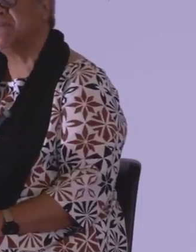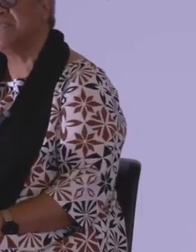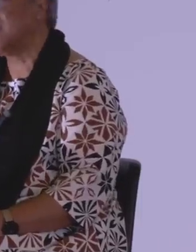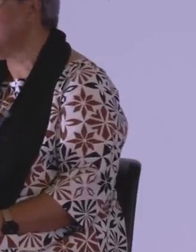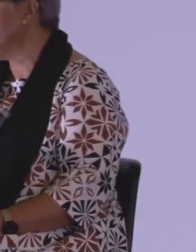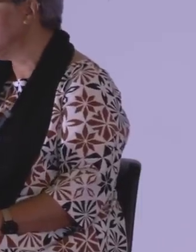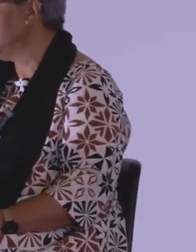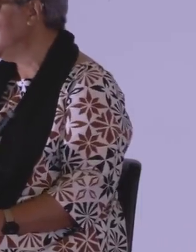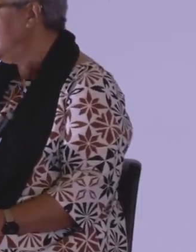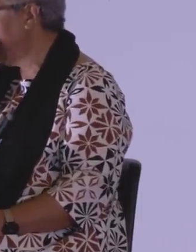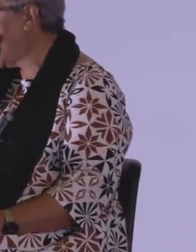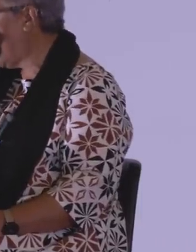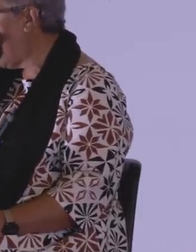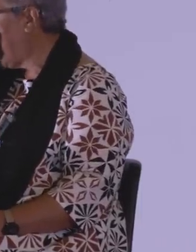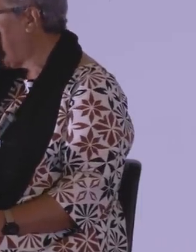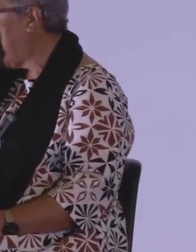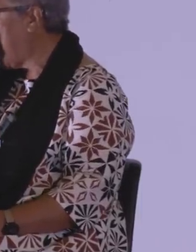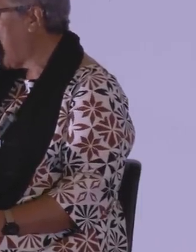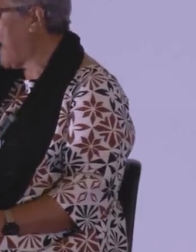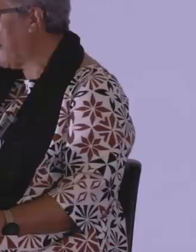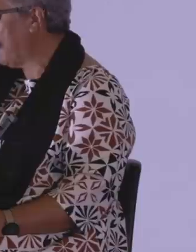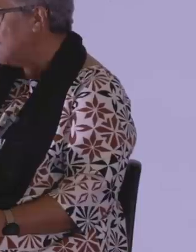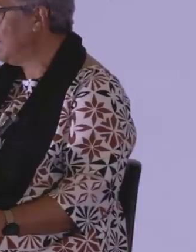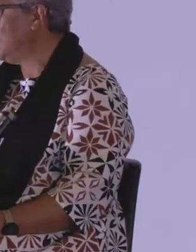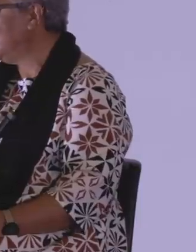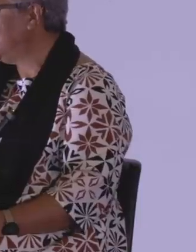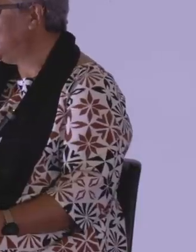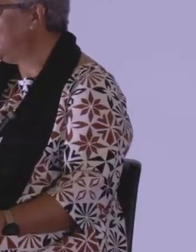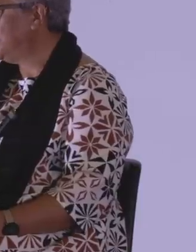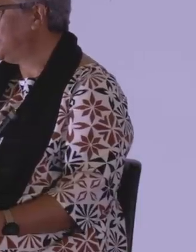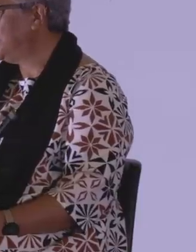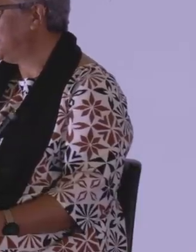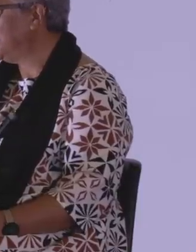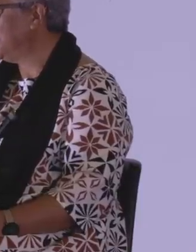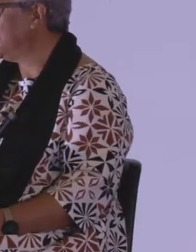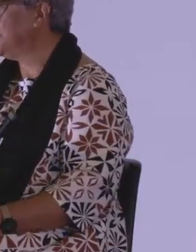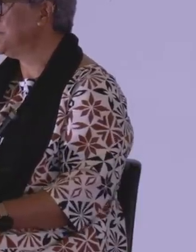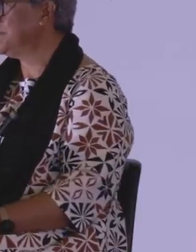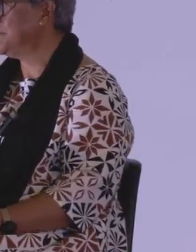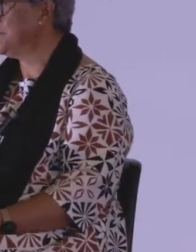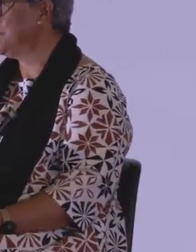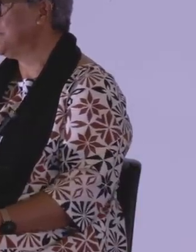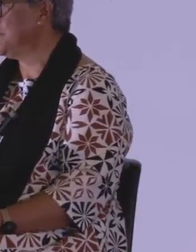the Pacific Islands. Thank you. Okay, we just have not much time. We have no